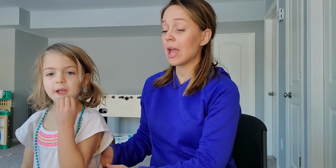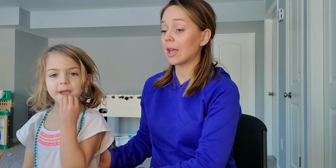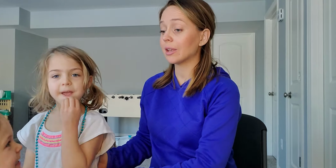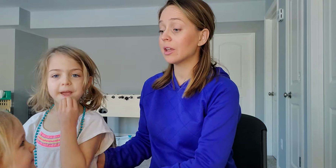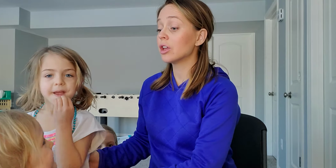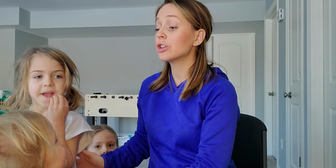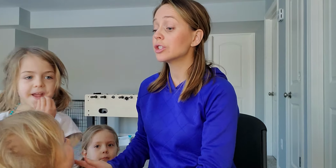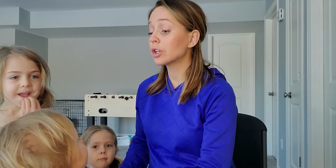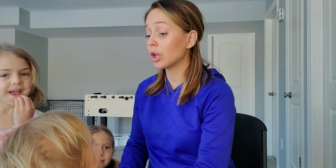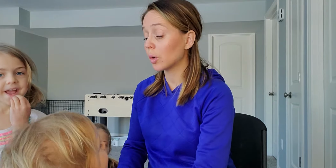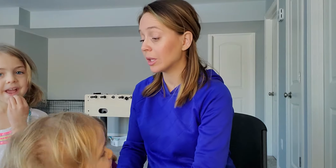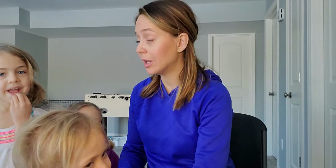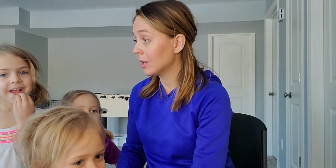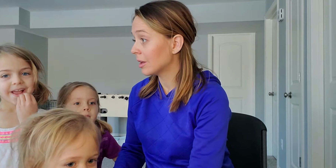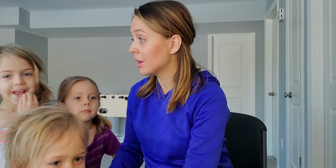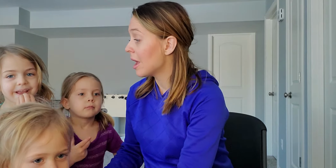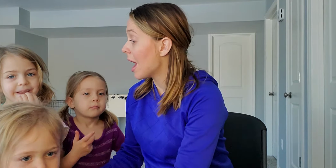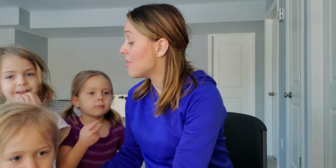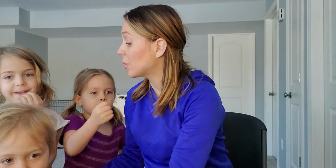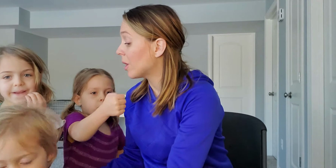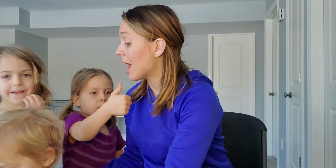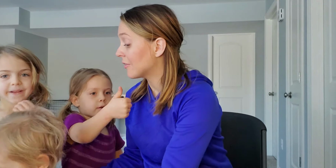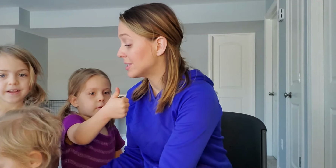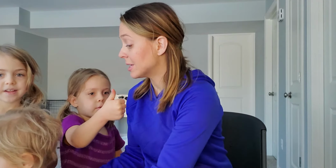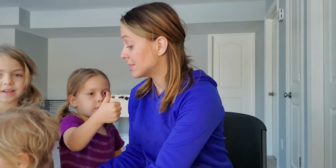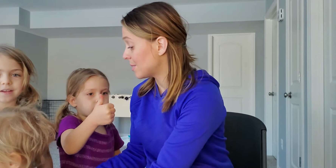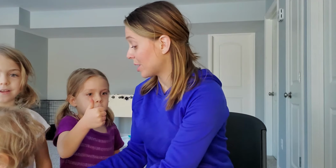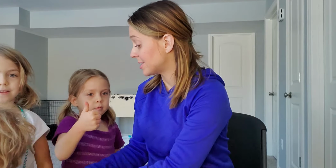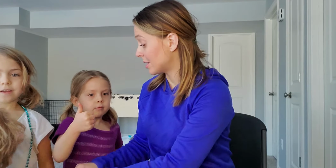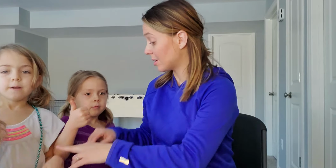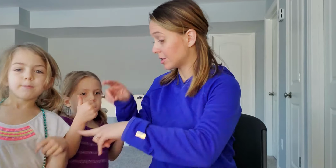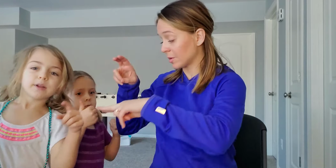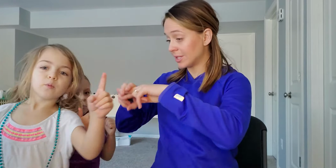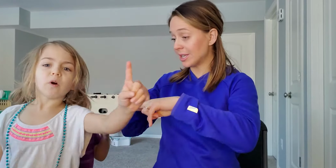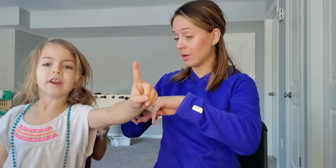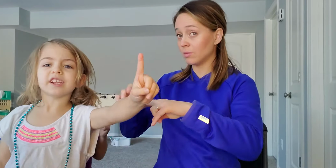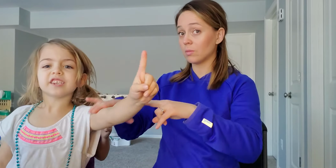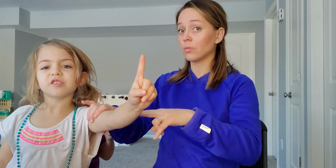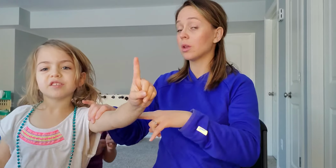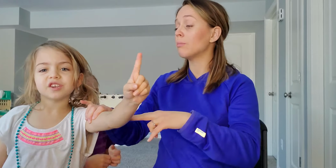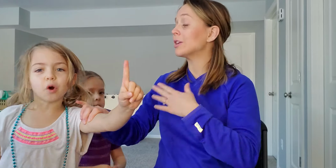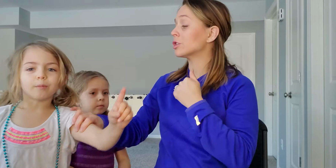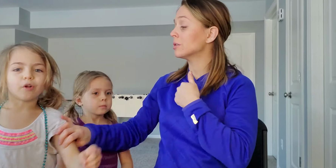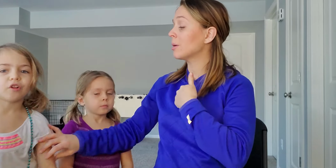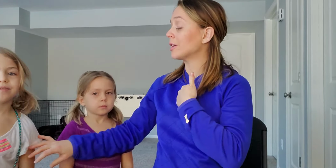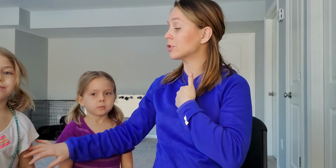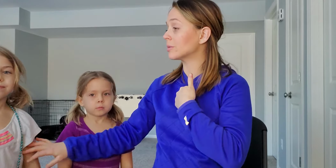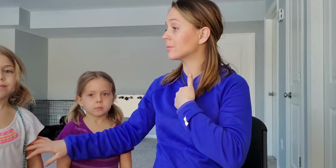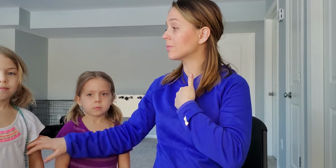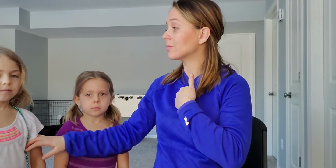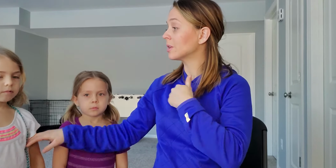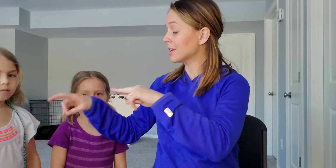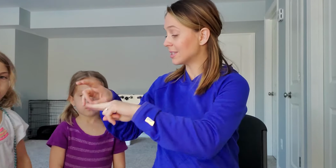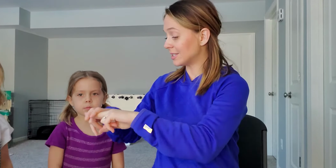1 through 10 slowly. And then we'll have six deep breaths in. But sit down. One is using my turn. My turn. We take turns. Sit down.